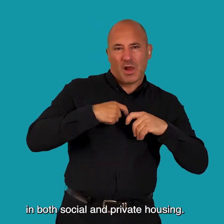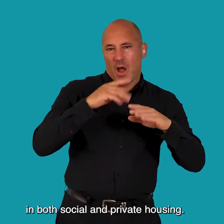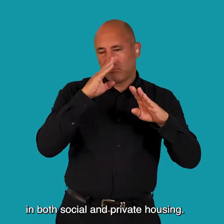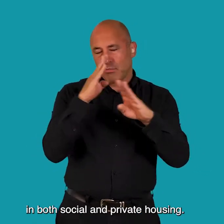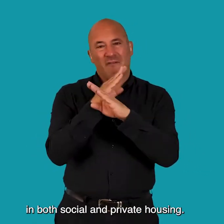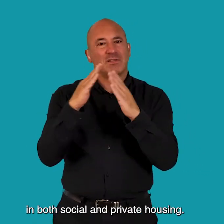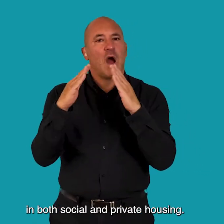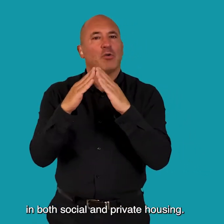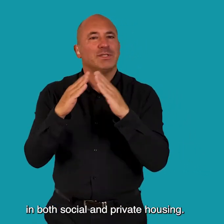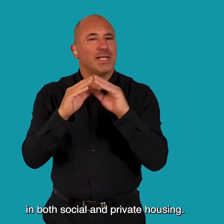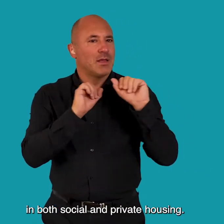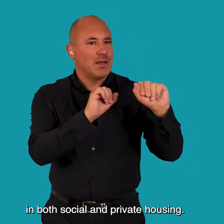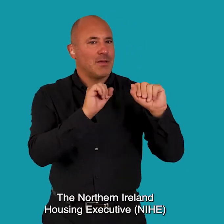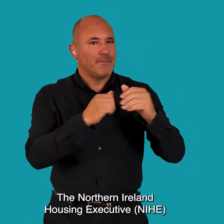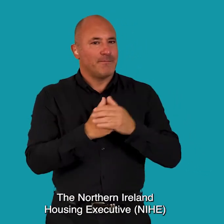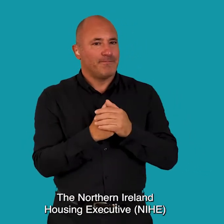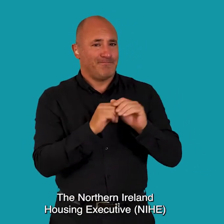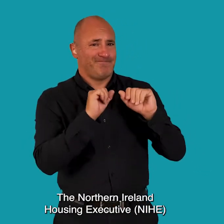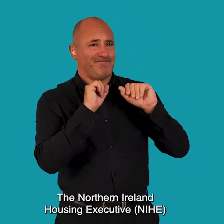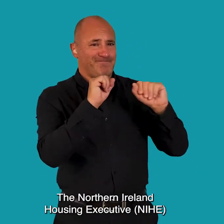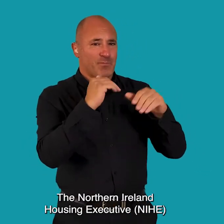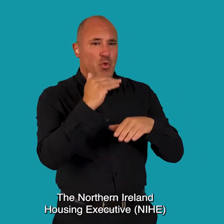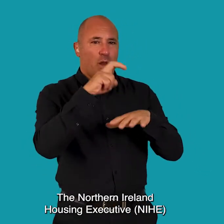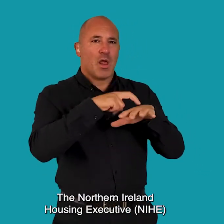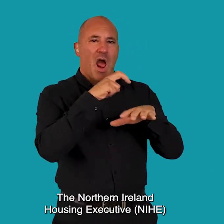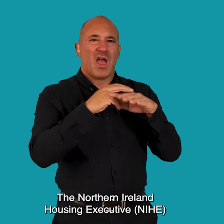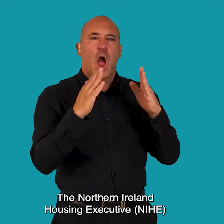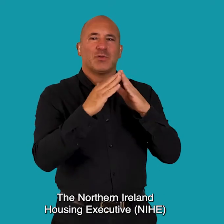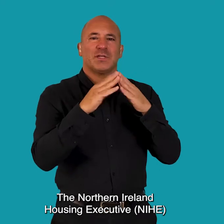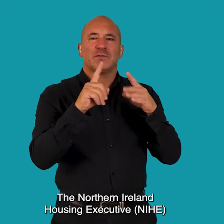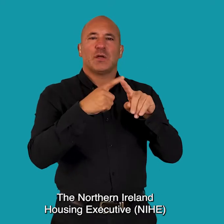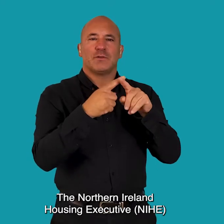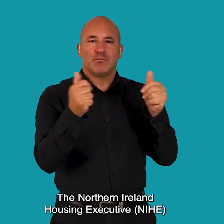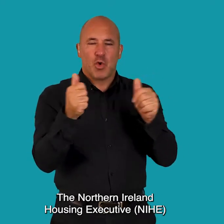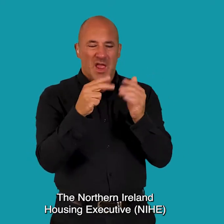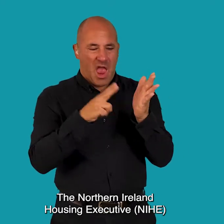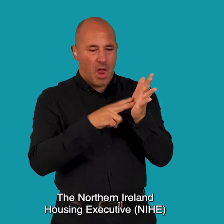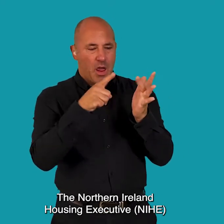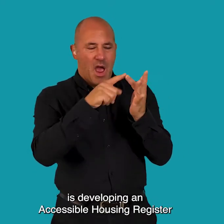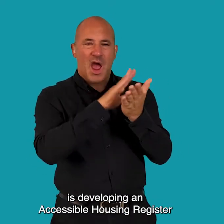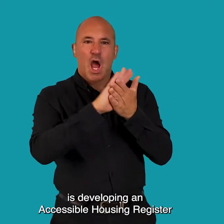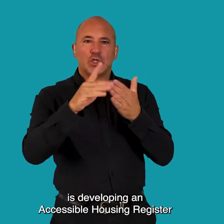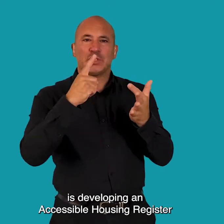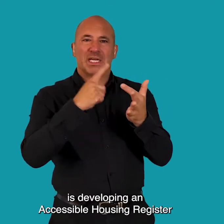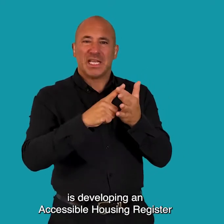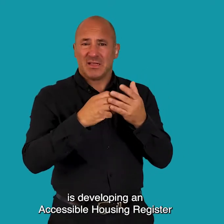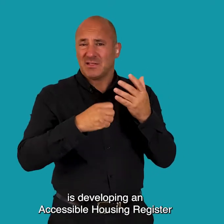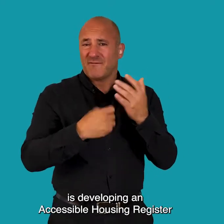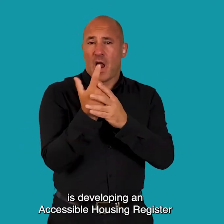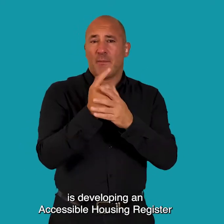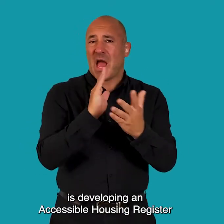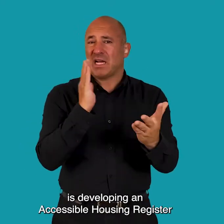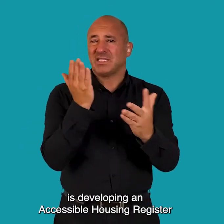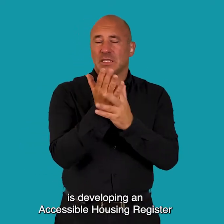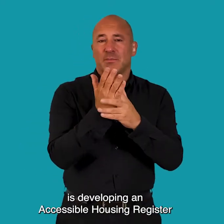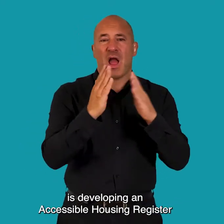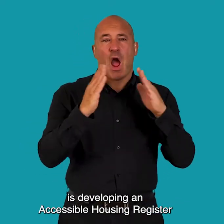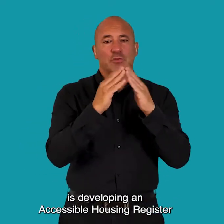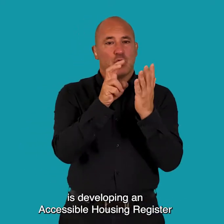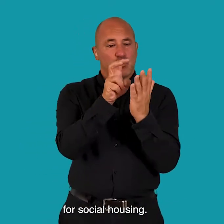private housing. The Northern Ireland Housing Executive, NIHE, is developing an accessible housing register for